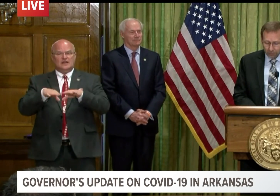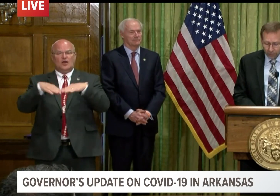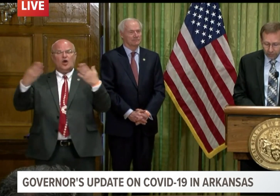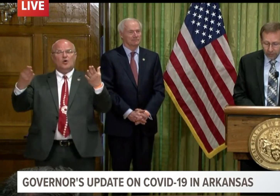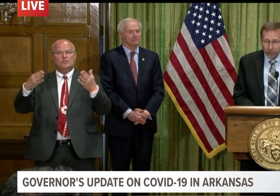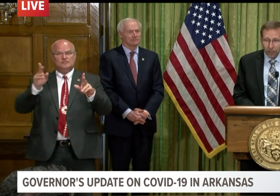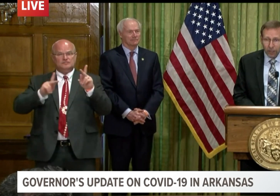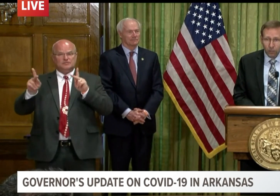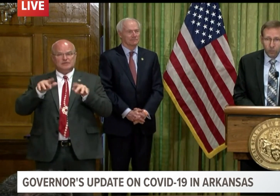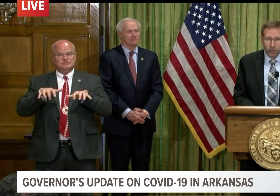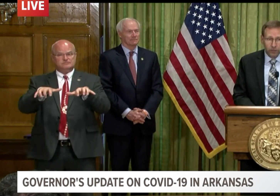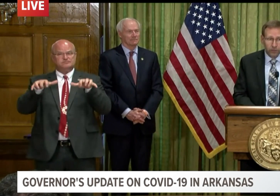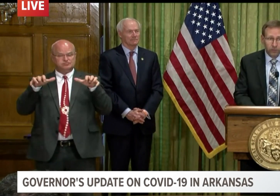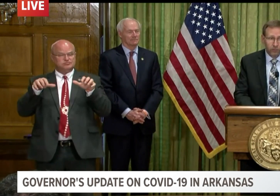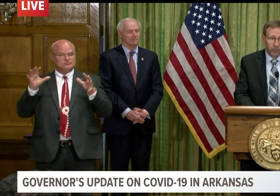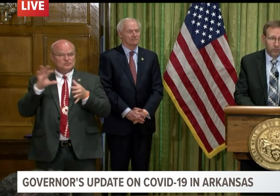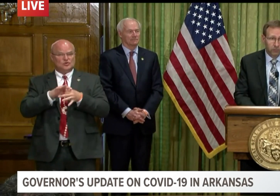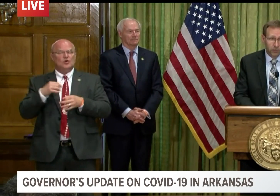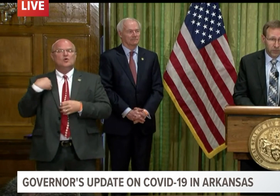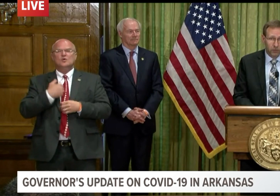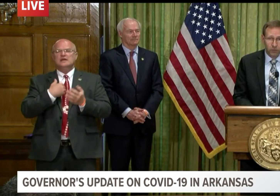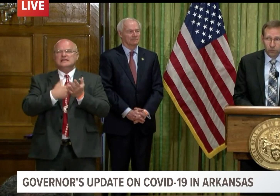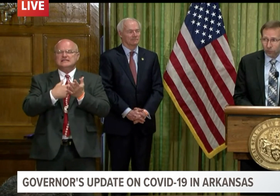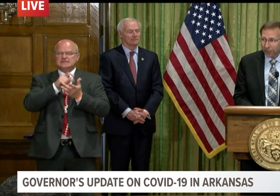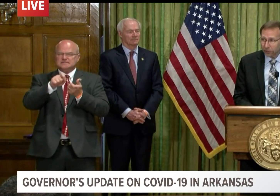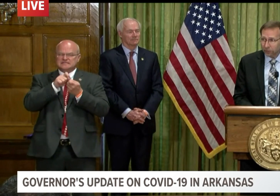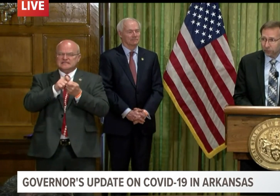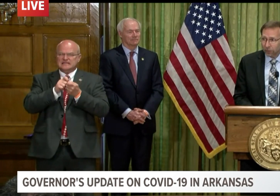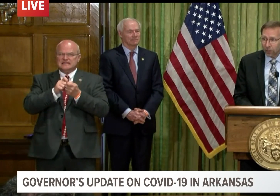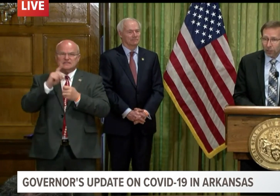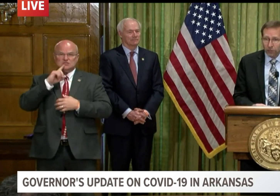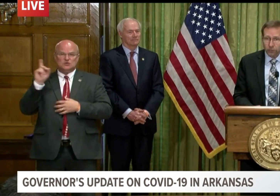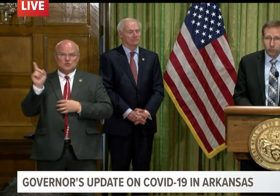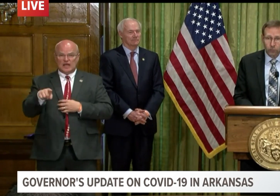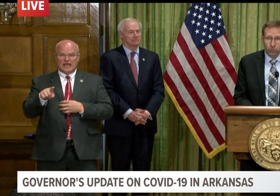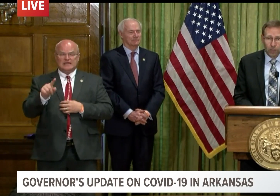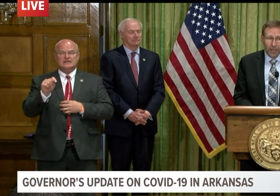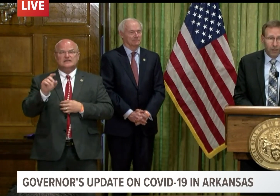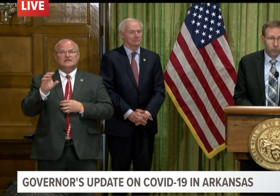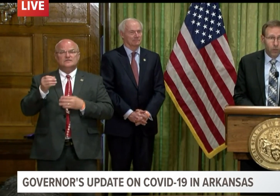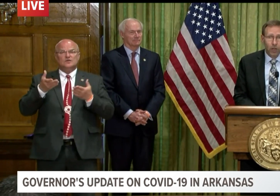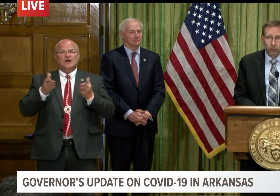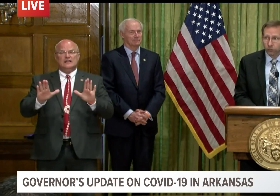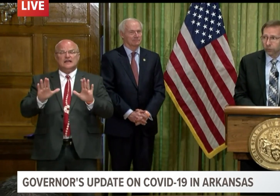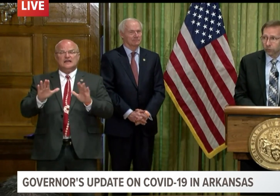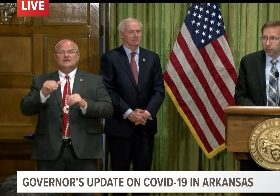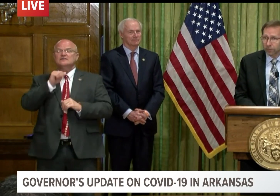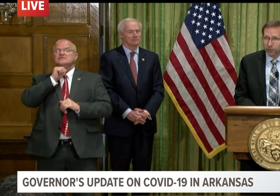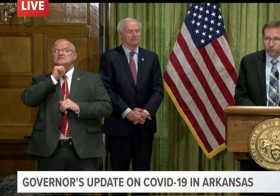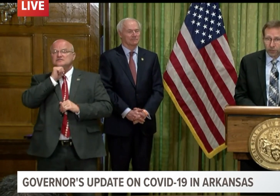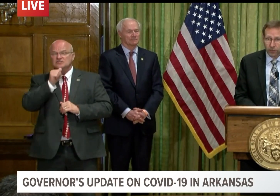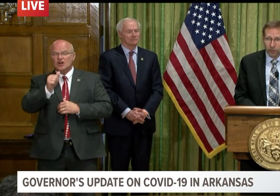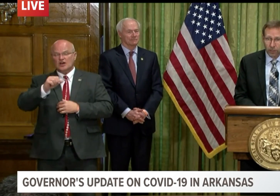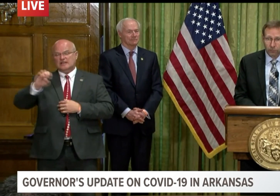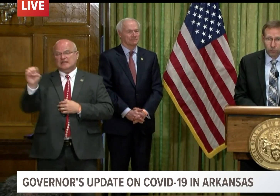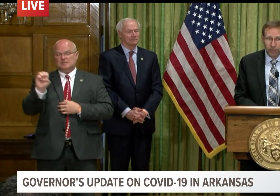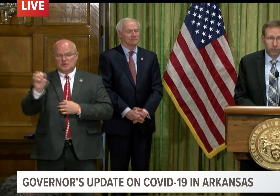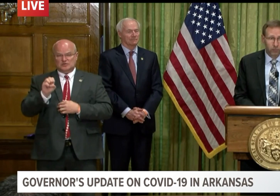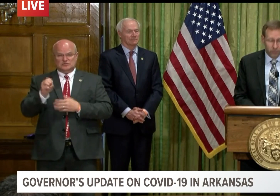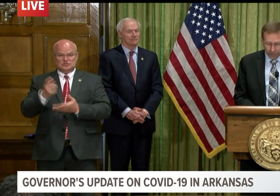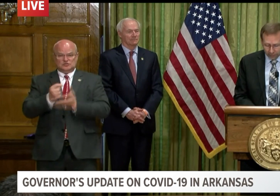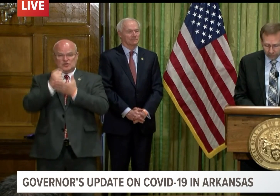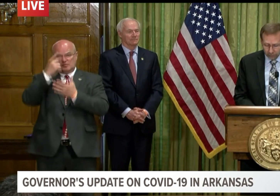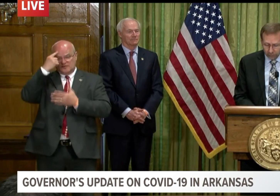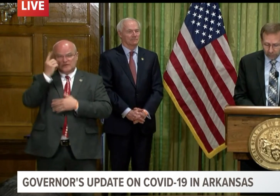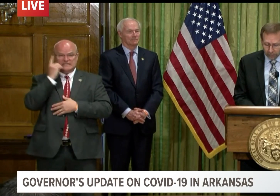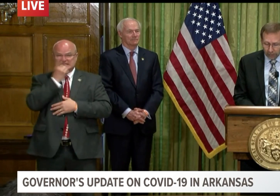open to the public. We discussed particularly the directive to allow non-urgent treatment for